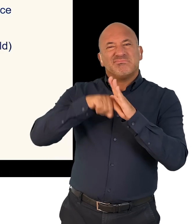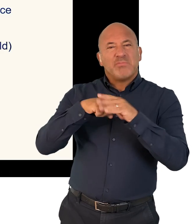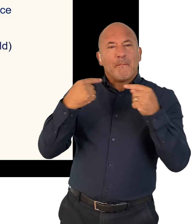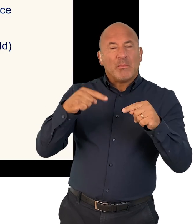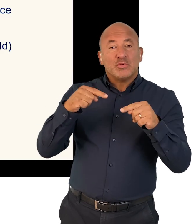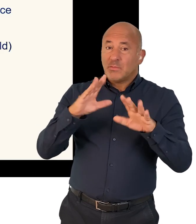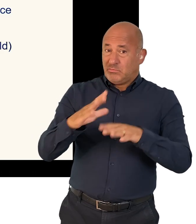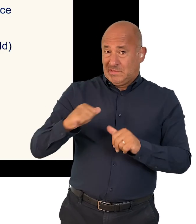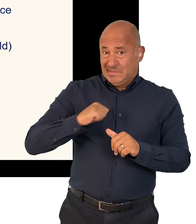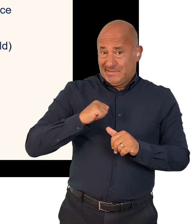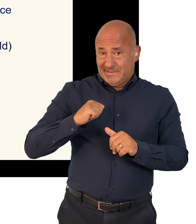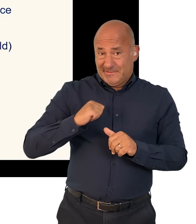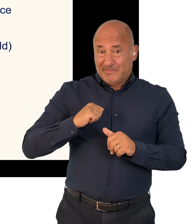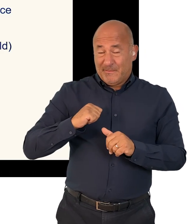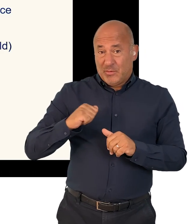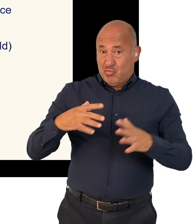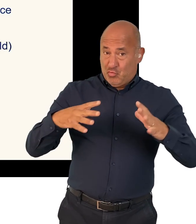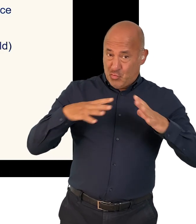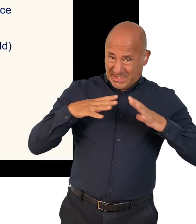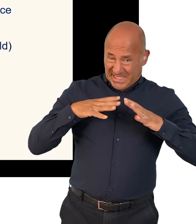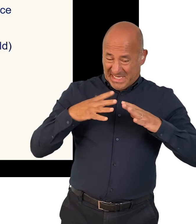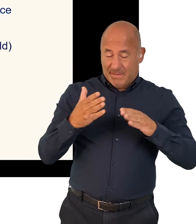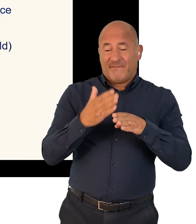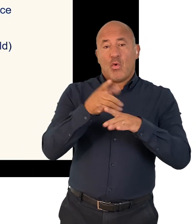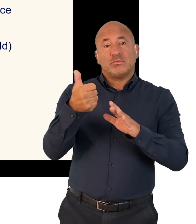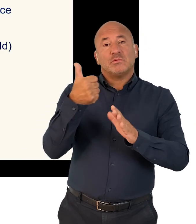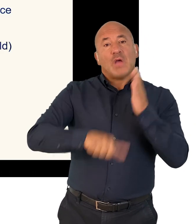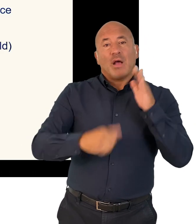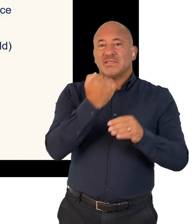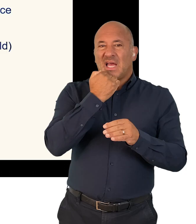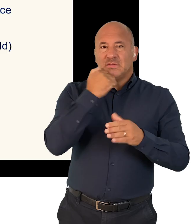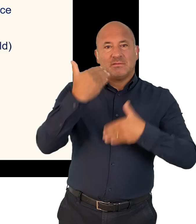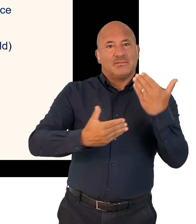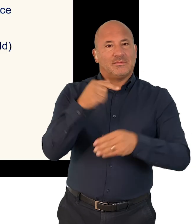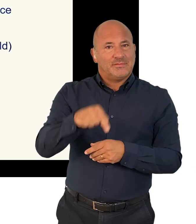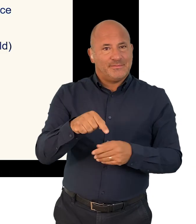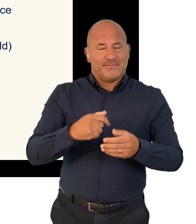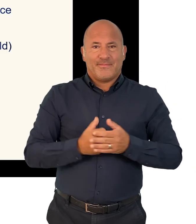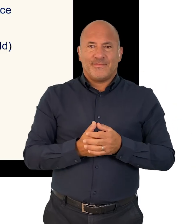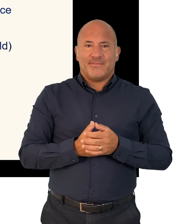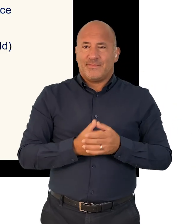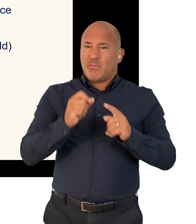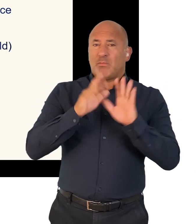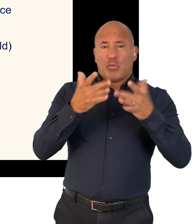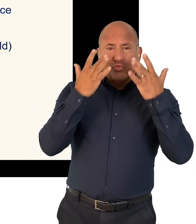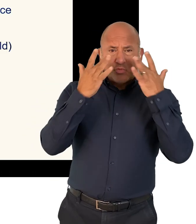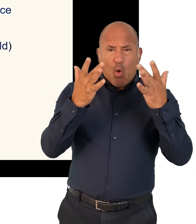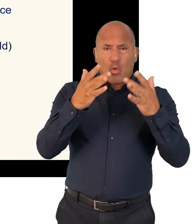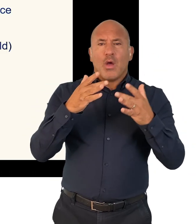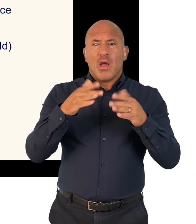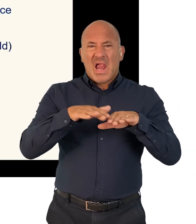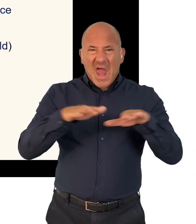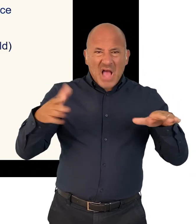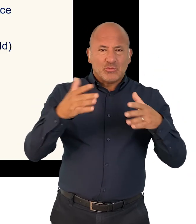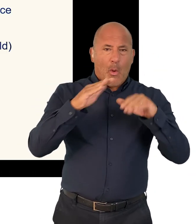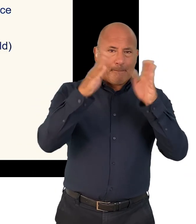permissions must be imminent, i.e. achievable by the projected start on-site date. Projects must demonstrate